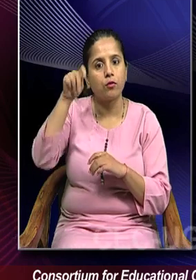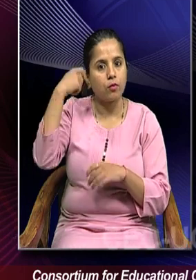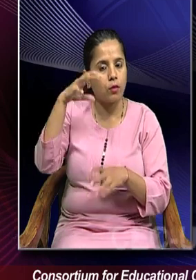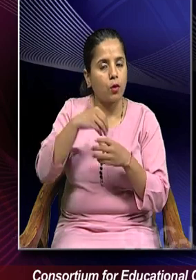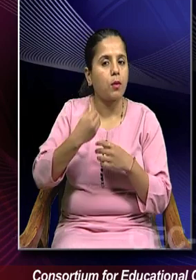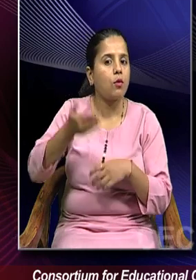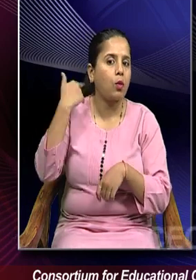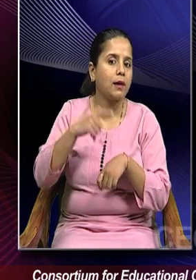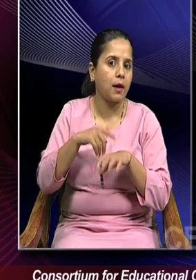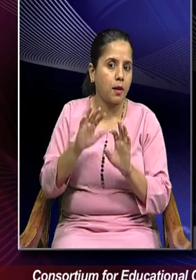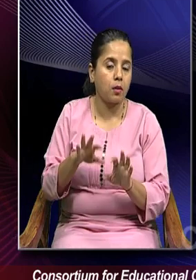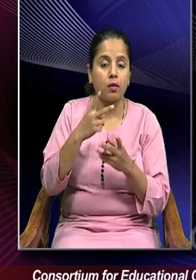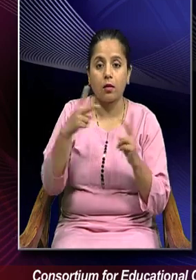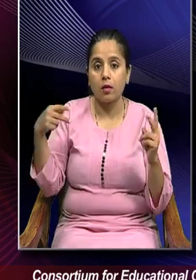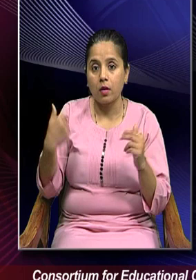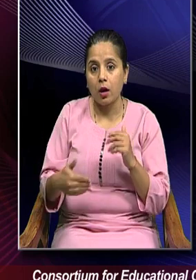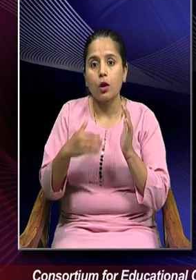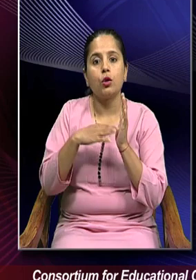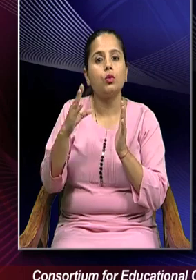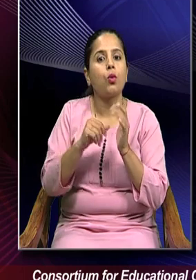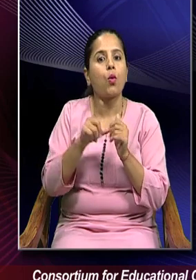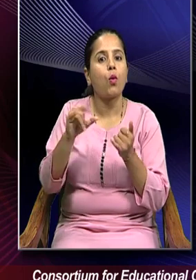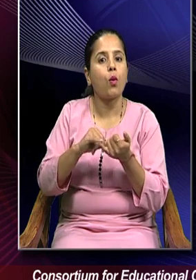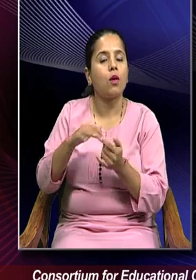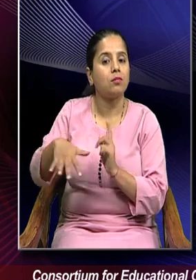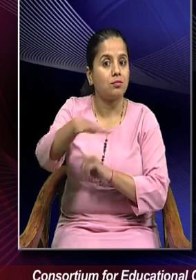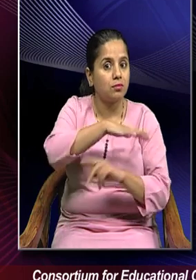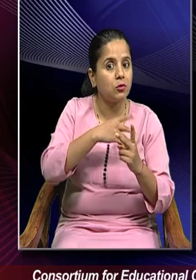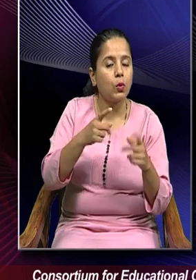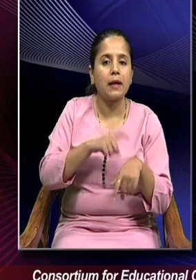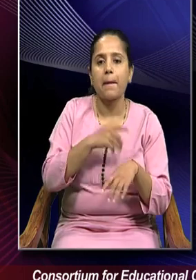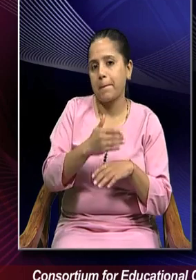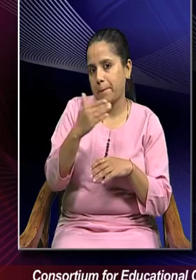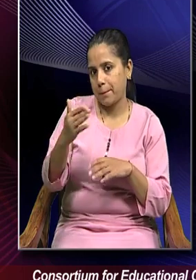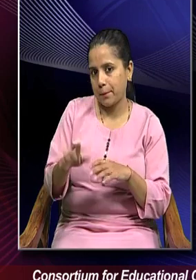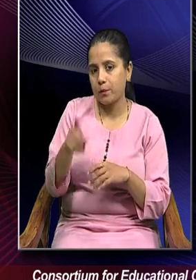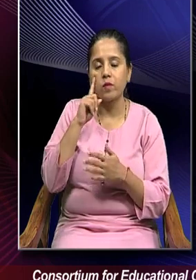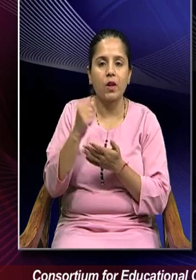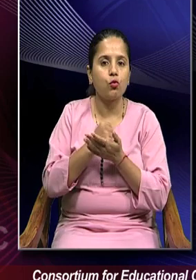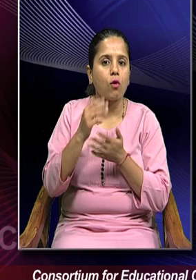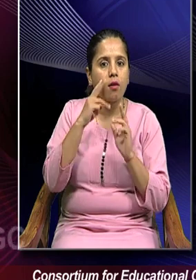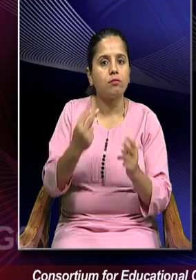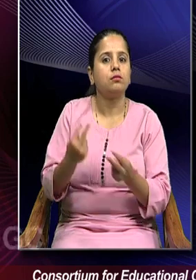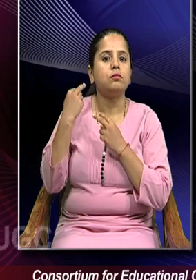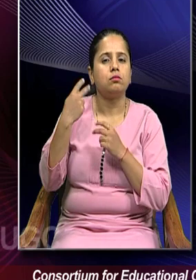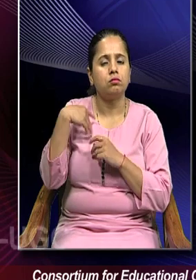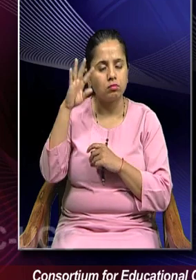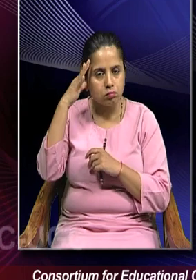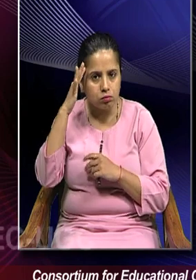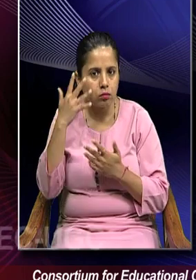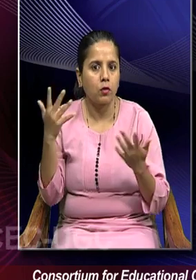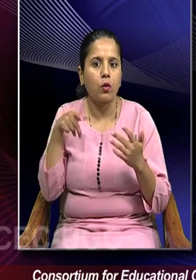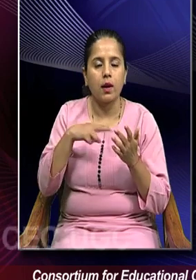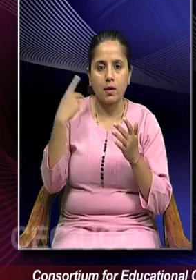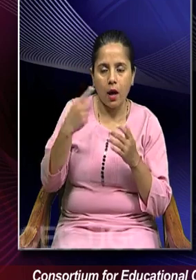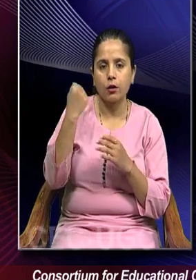those times, and the various genres of the films which were made during that particular period. They were trying to reflect the concerns of the national